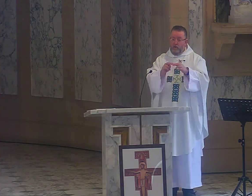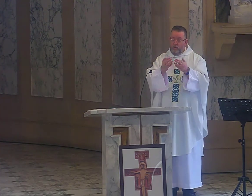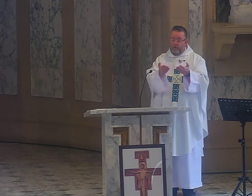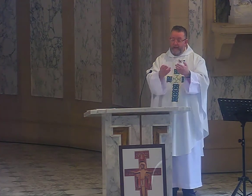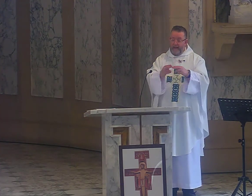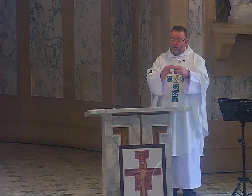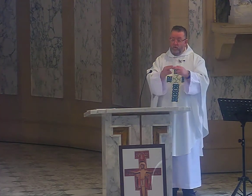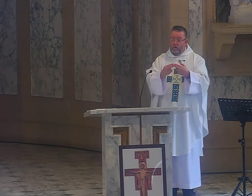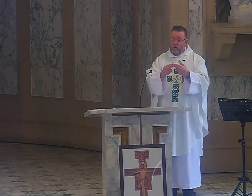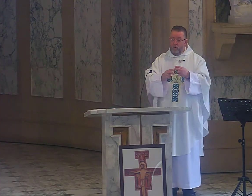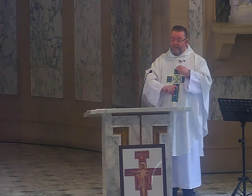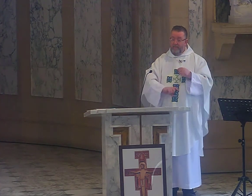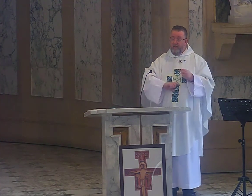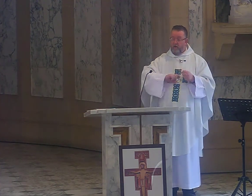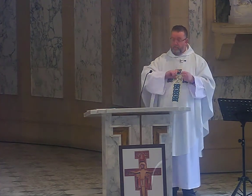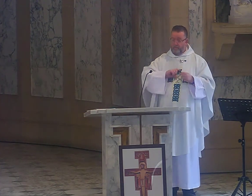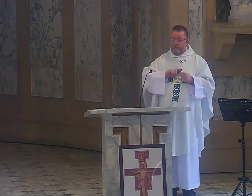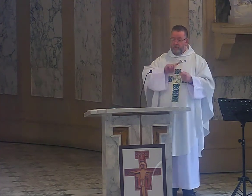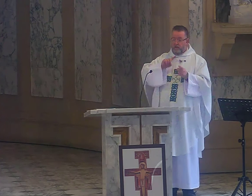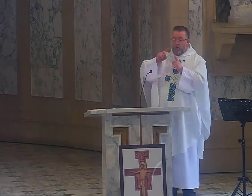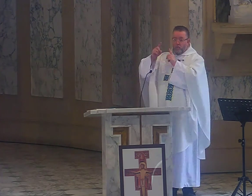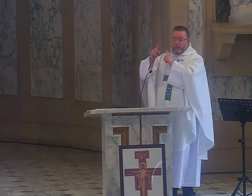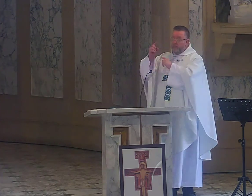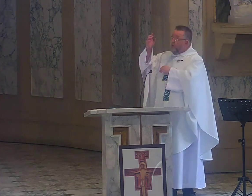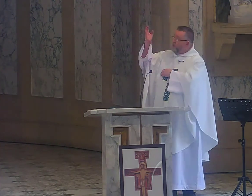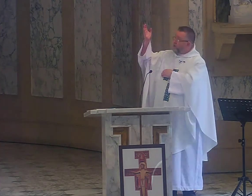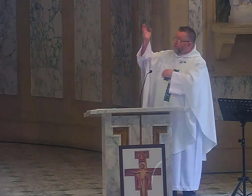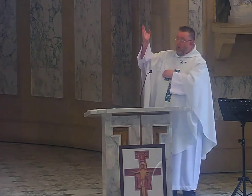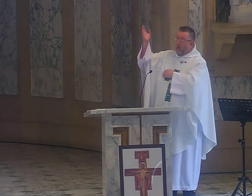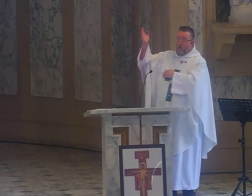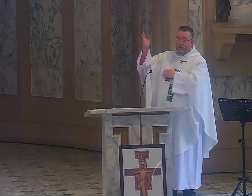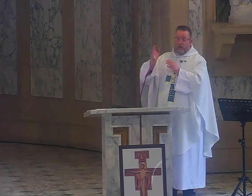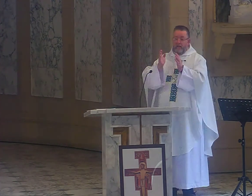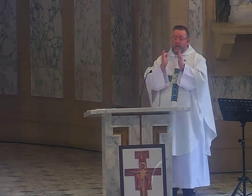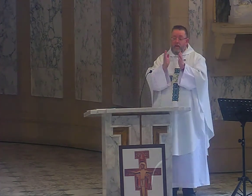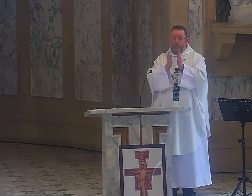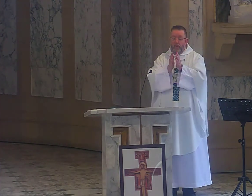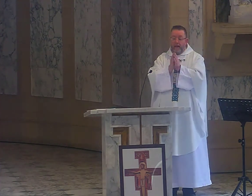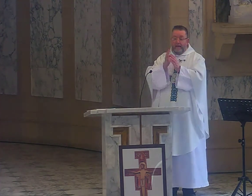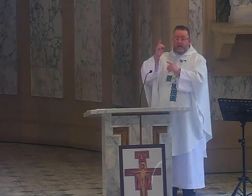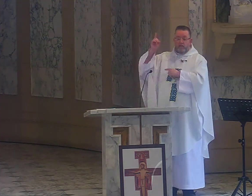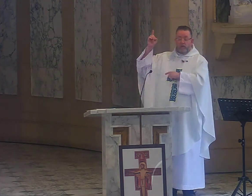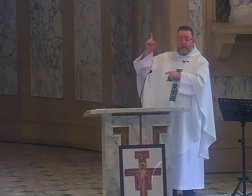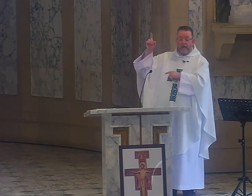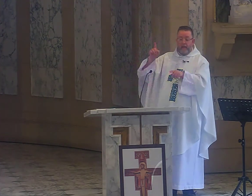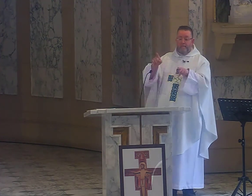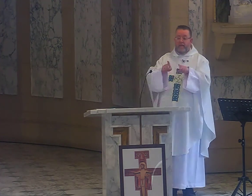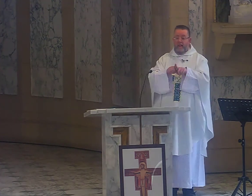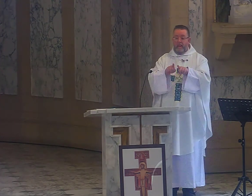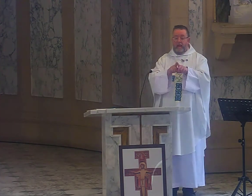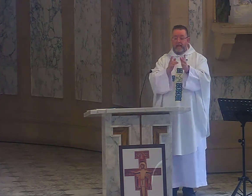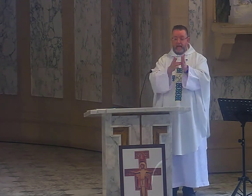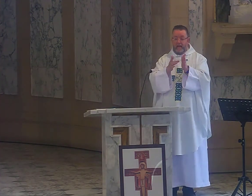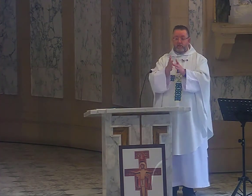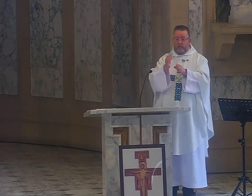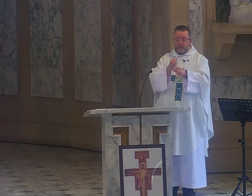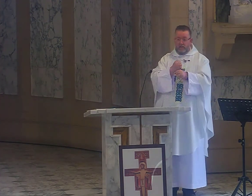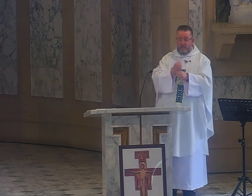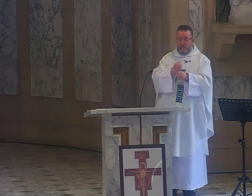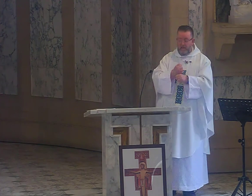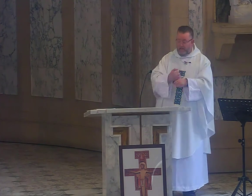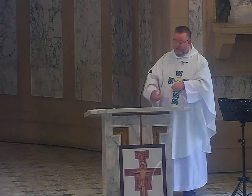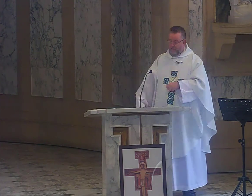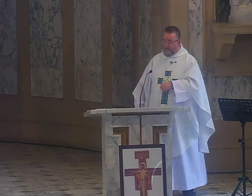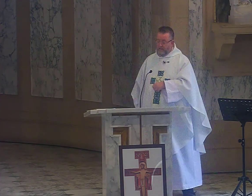So now, with confidence, we turn to God, praying to him like Jesus